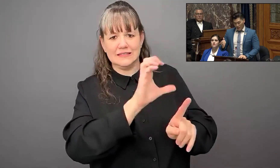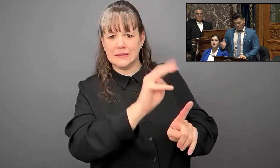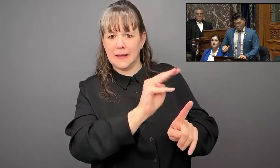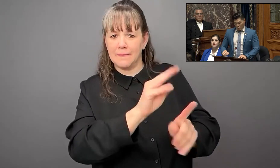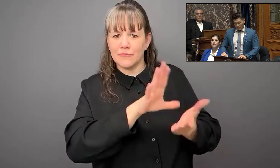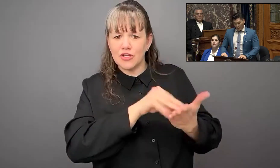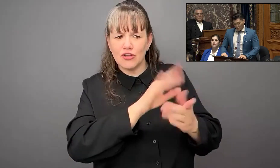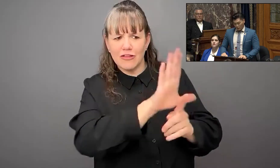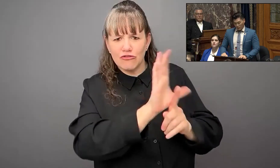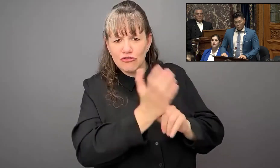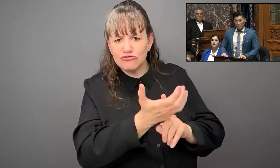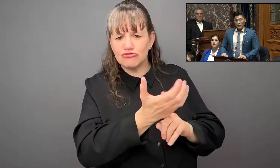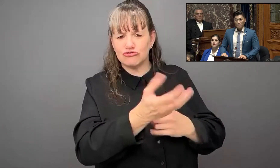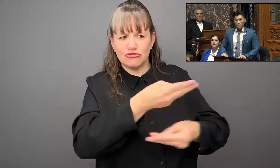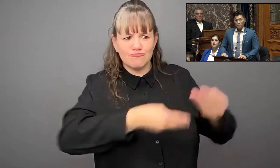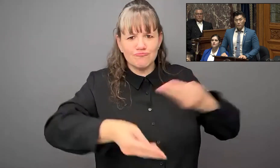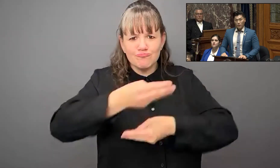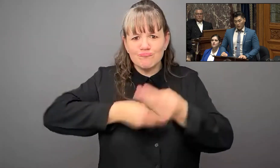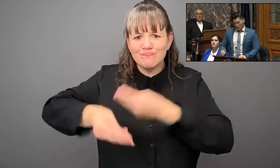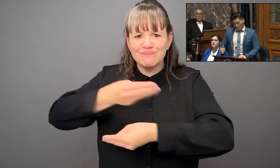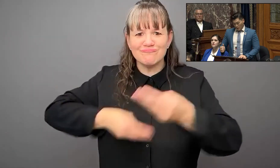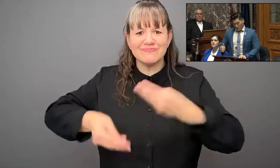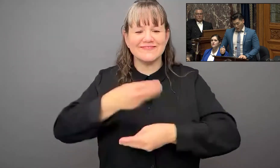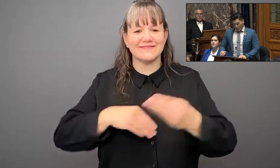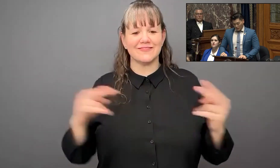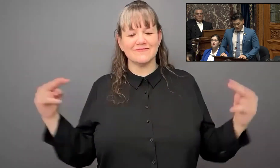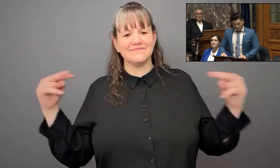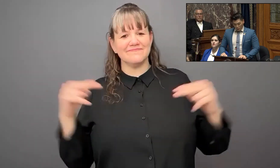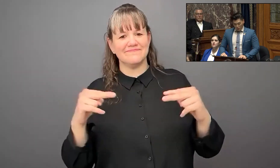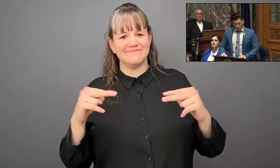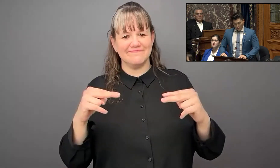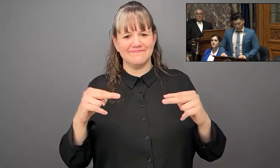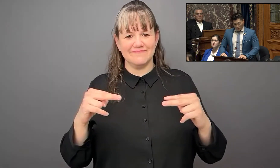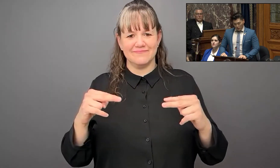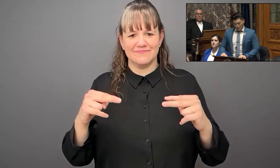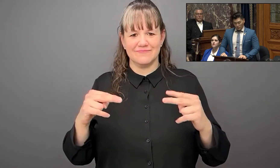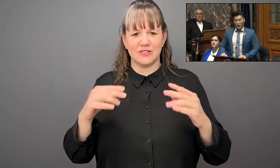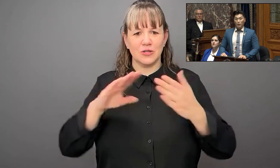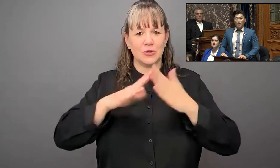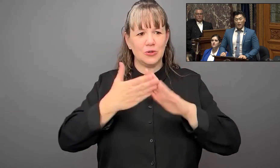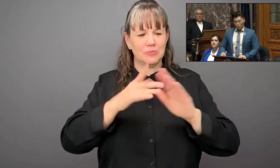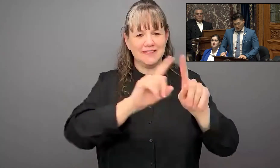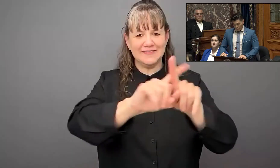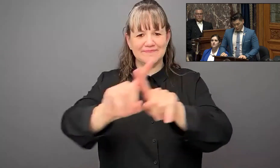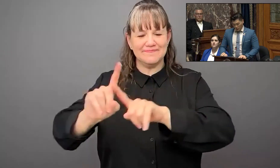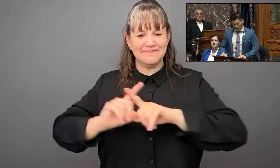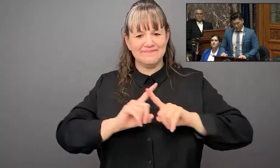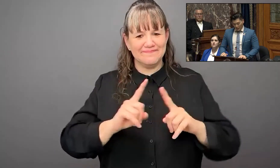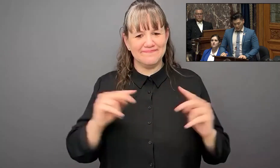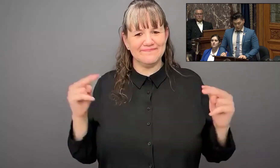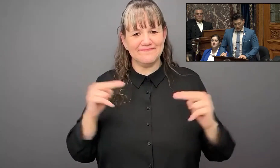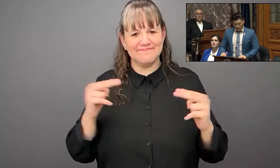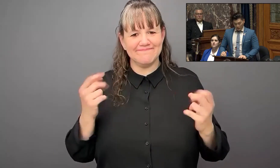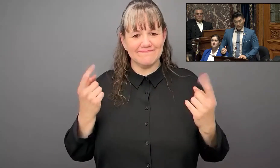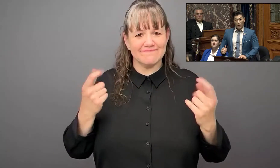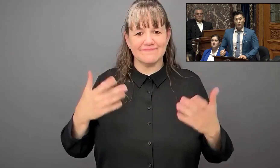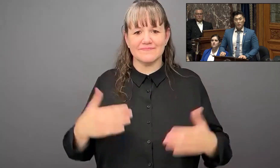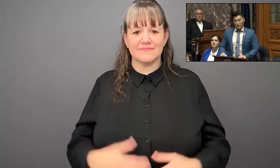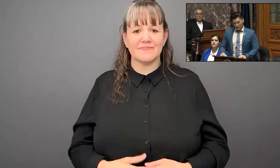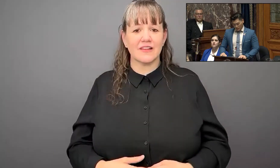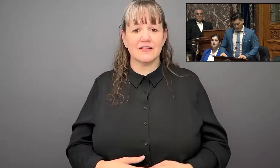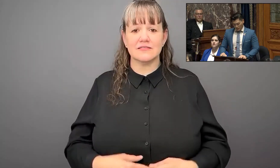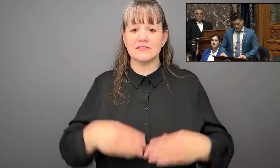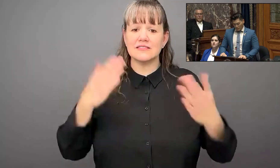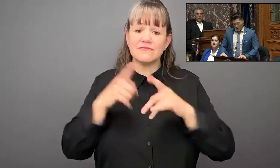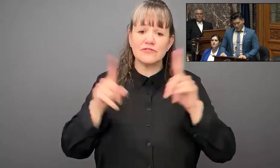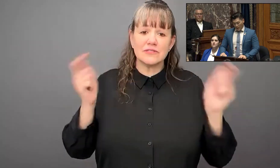understanding between diverse communities. Activities will include ceremonies, roundtable discussions highlighting BC's